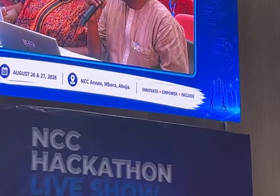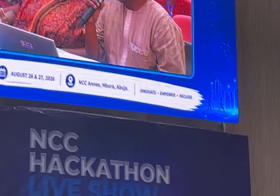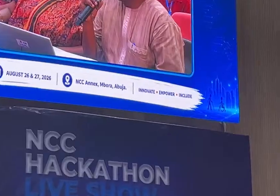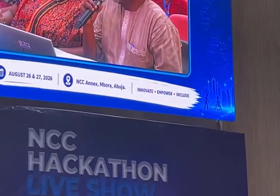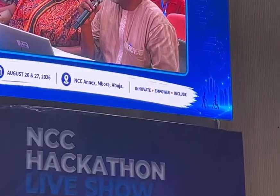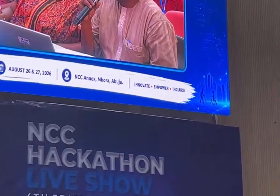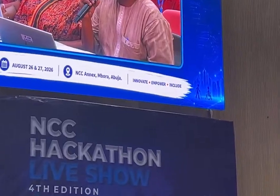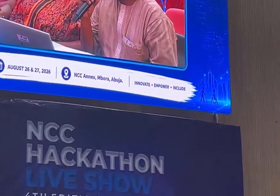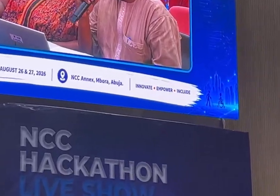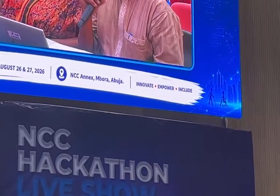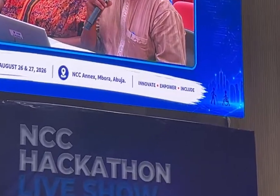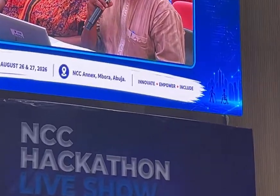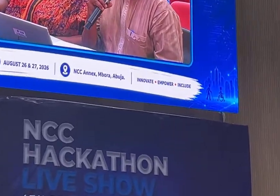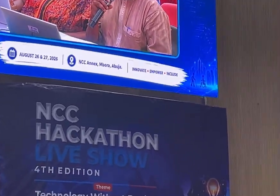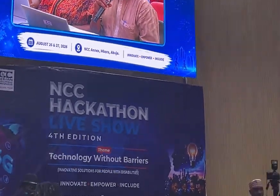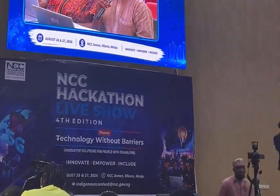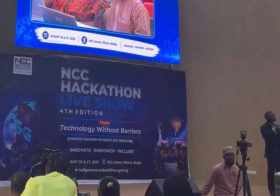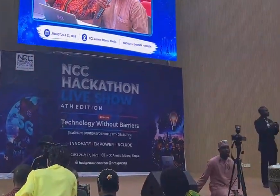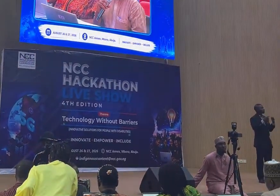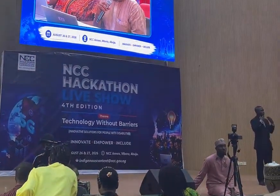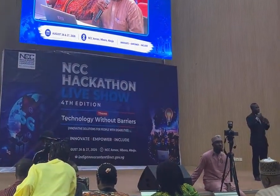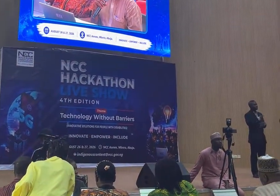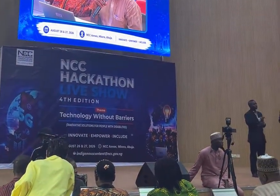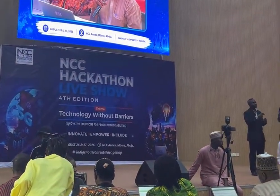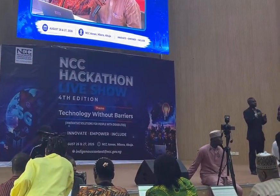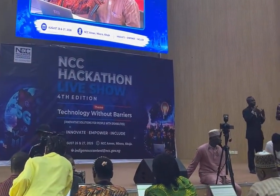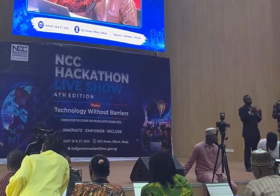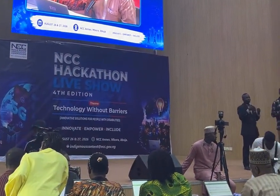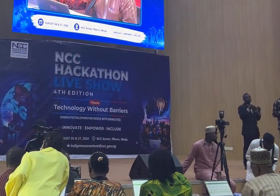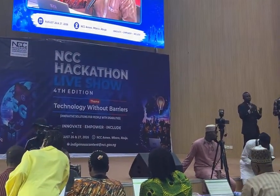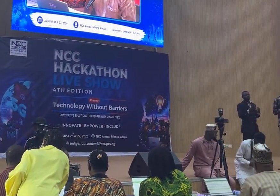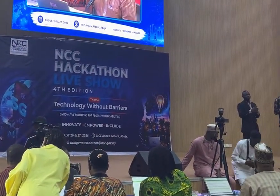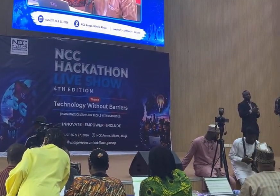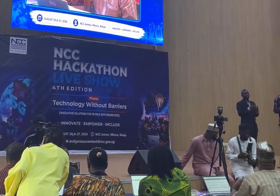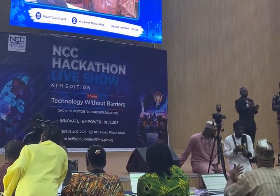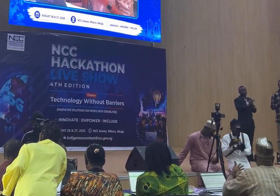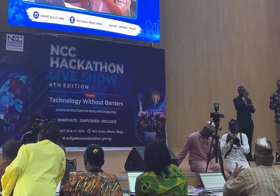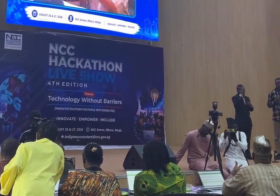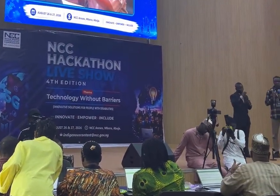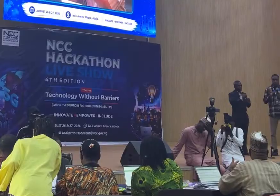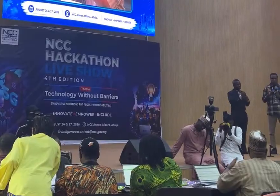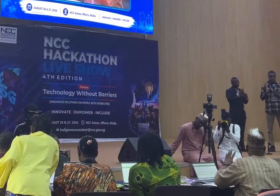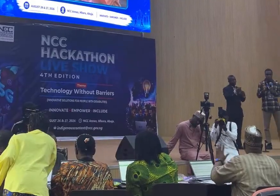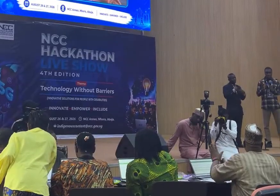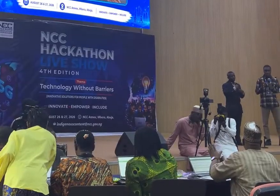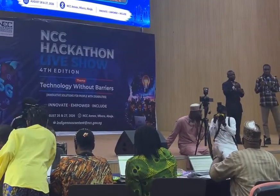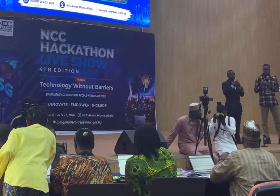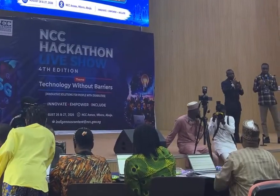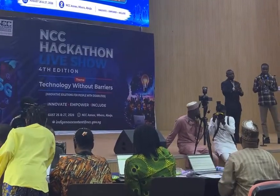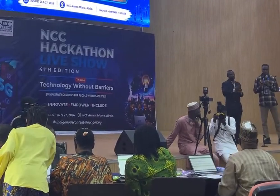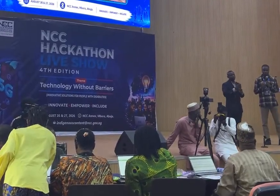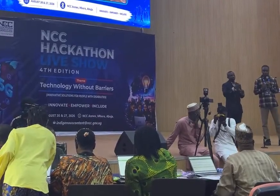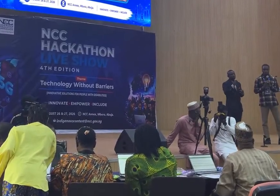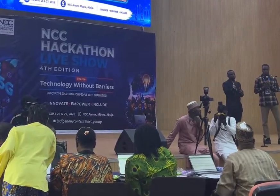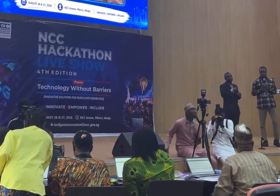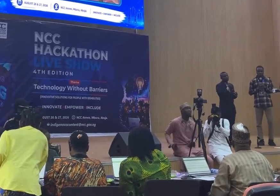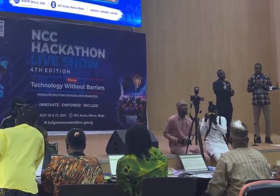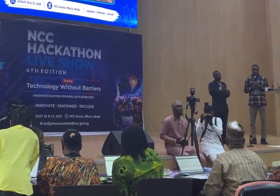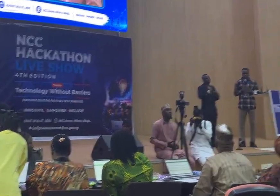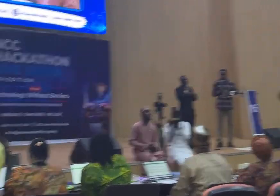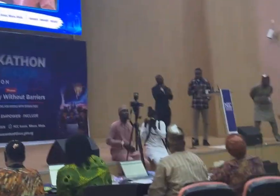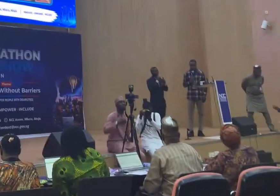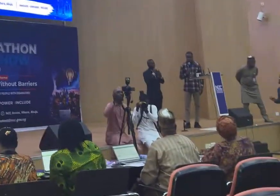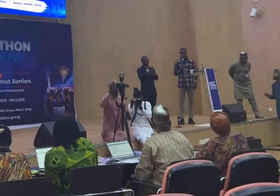or to something like that. So, but thank you very much. I don't know whether you have any response or... Yes, okay. I will respond,